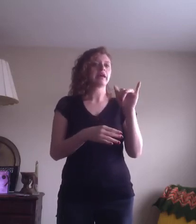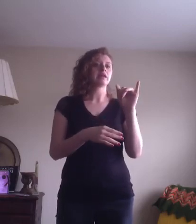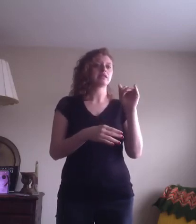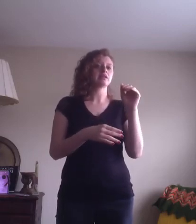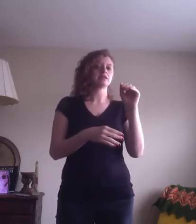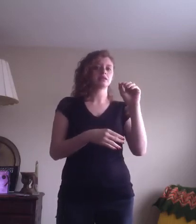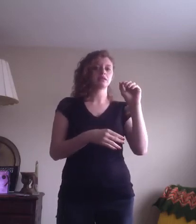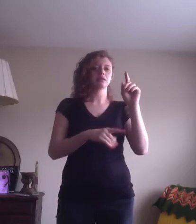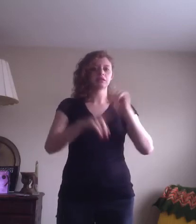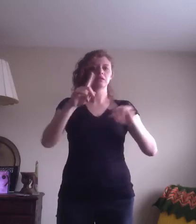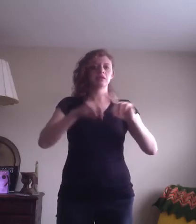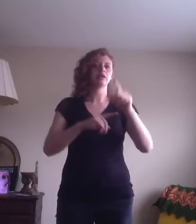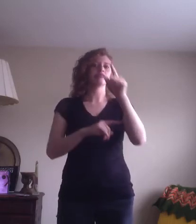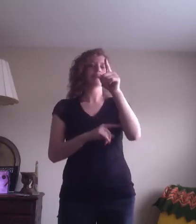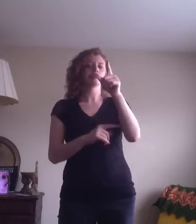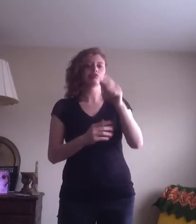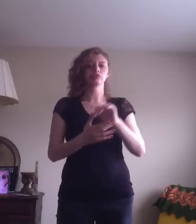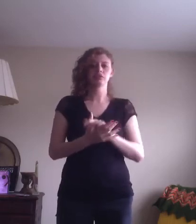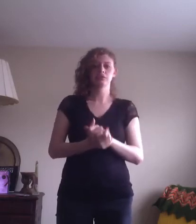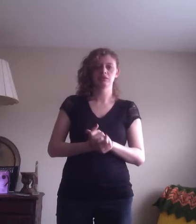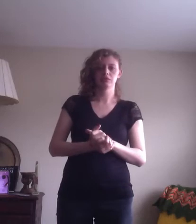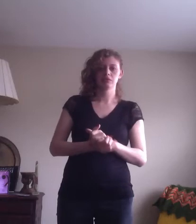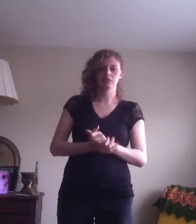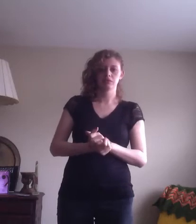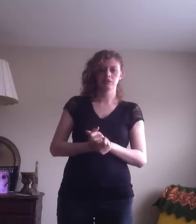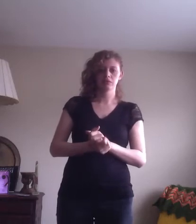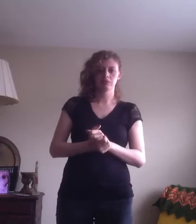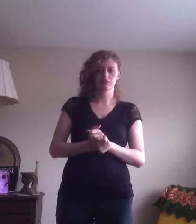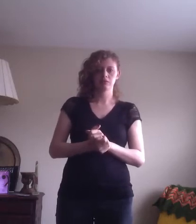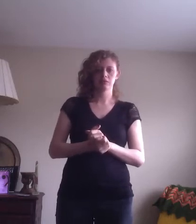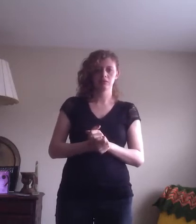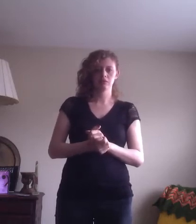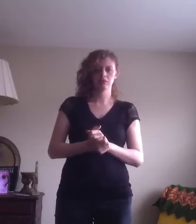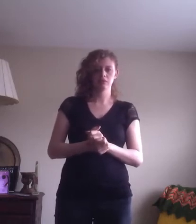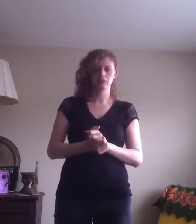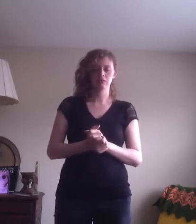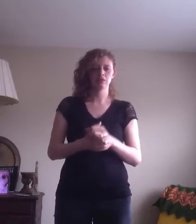the other way, the way we normally would read in English, 2 is less than 4.